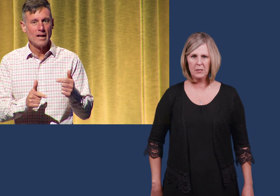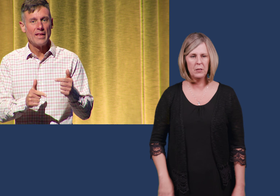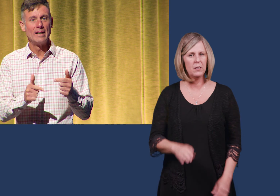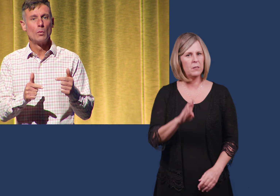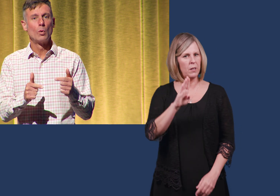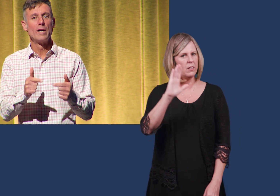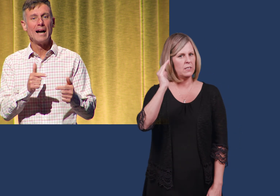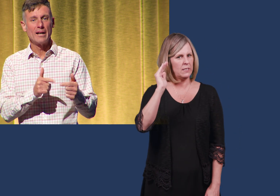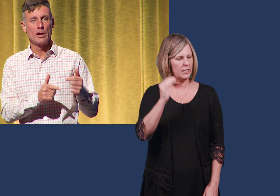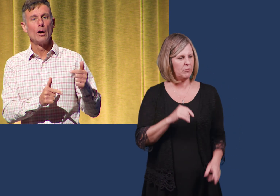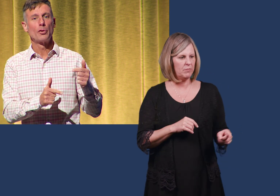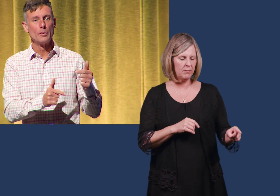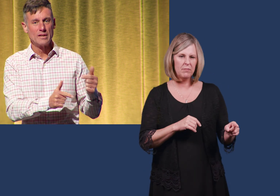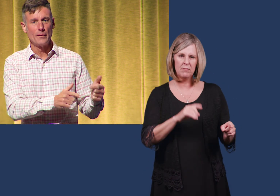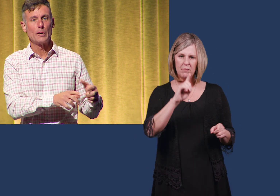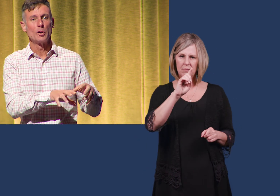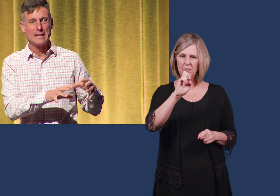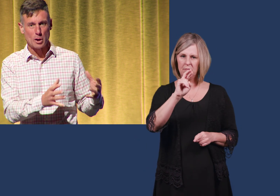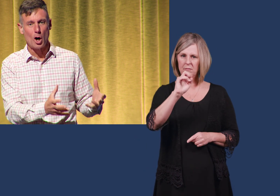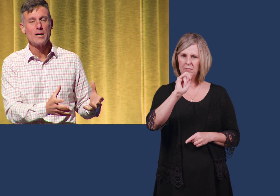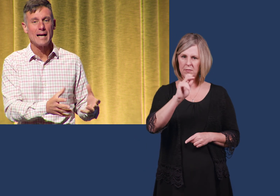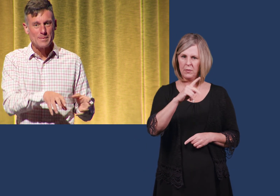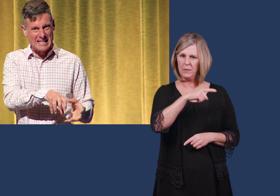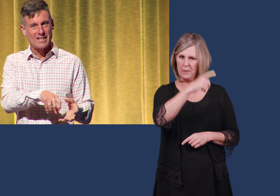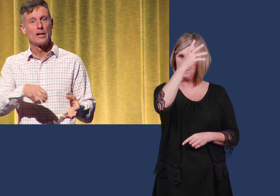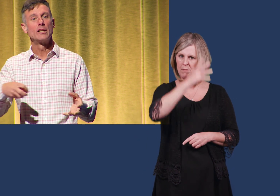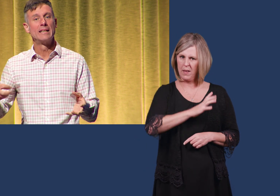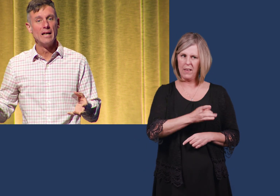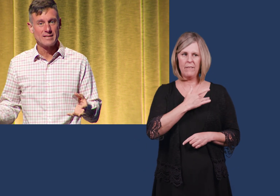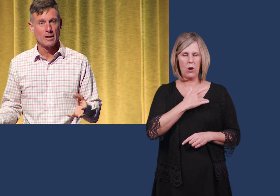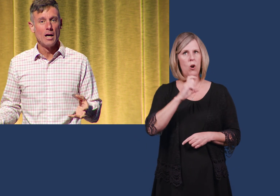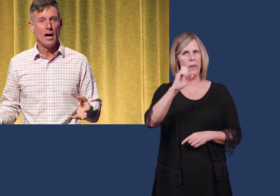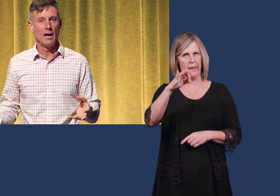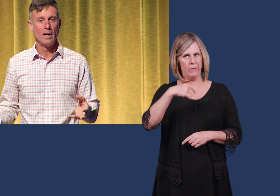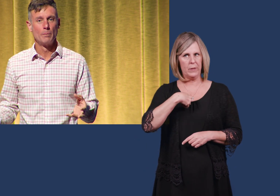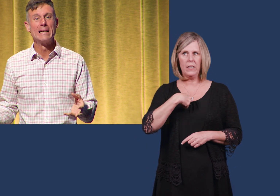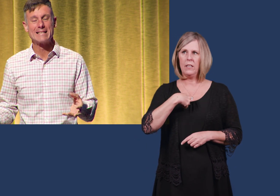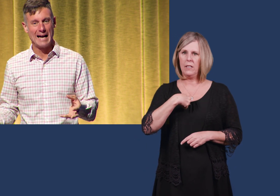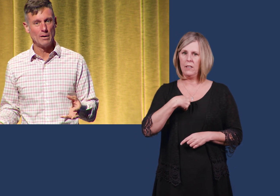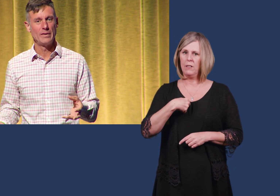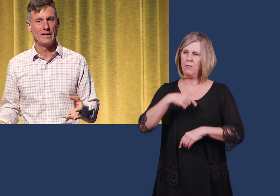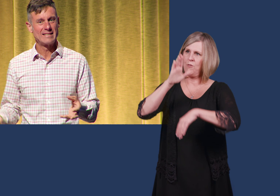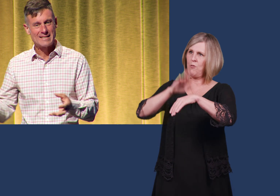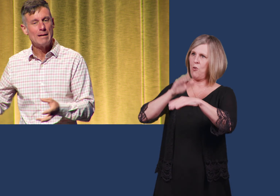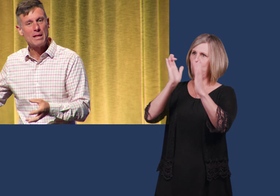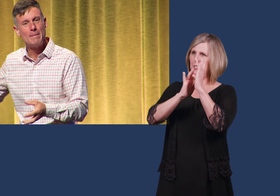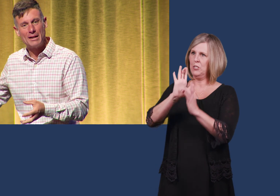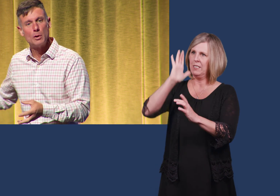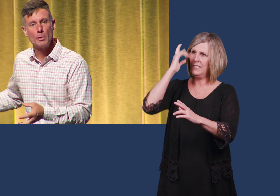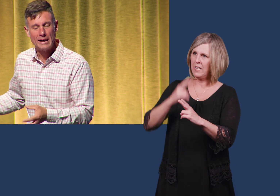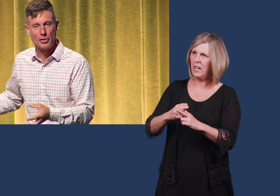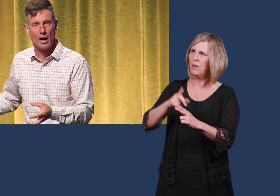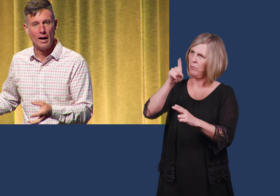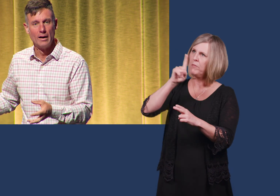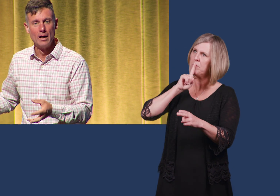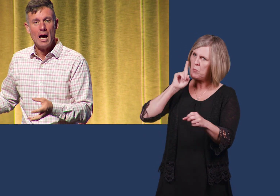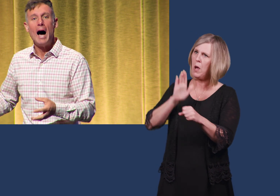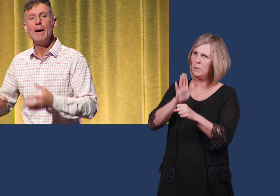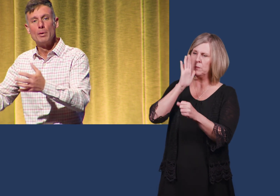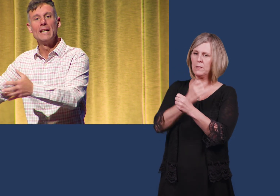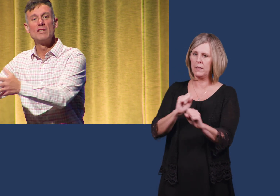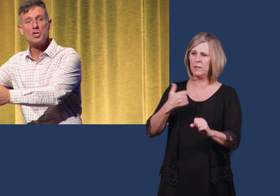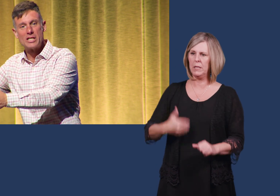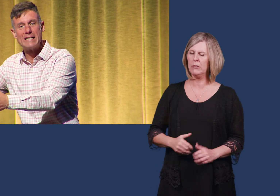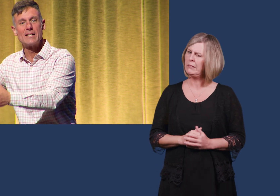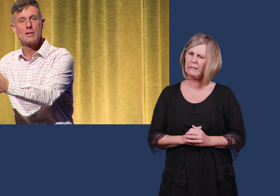promise that we're not going to go through difficulties or hard times. He's going to bring us out of it. It's the same thing Matthew Murray thought.